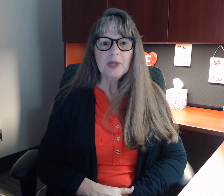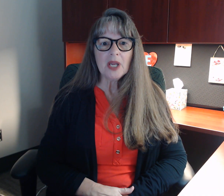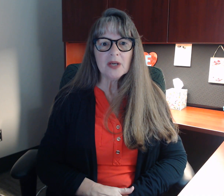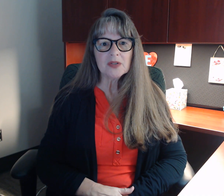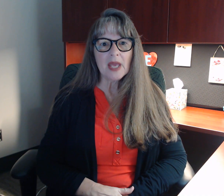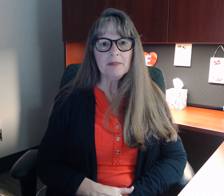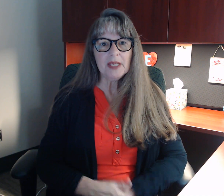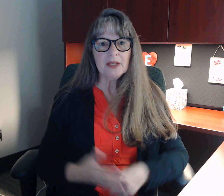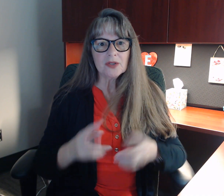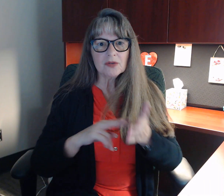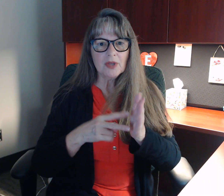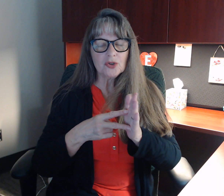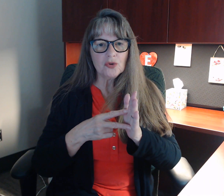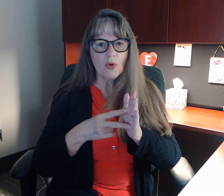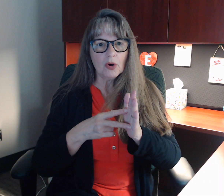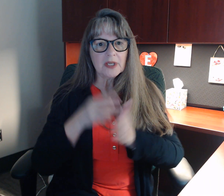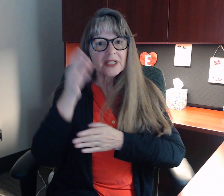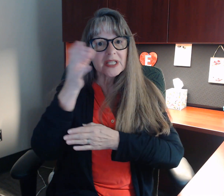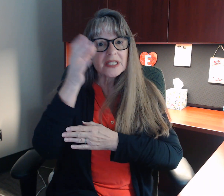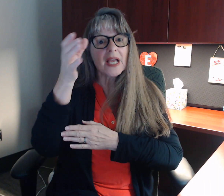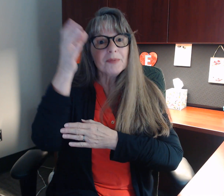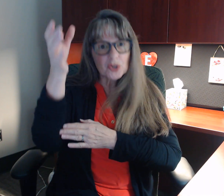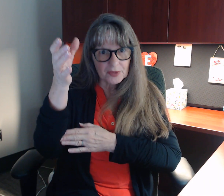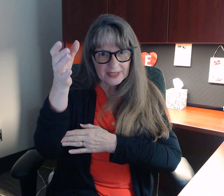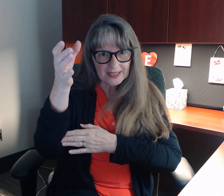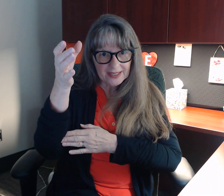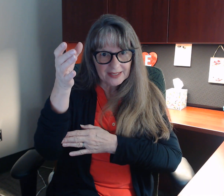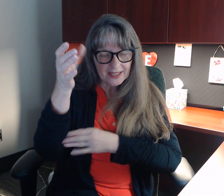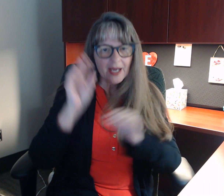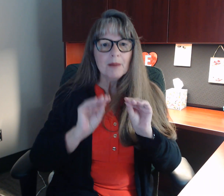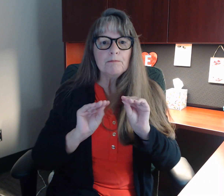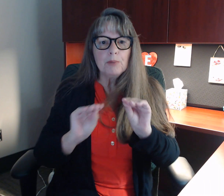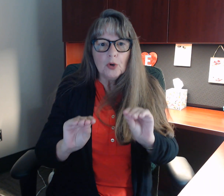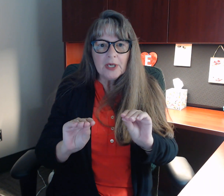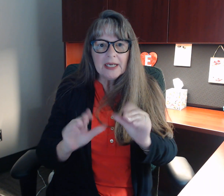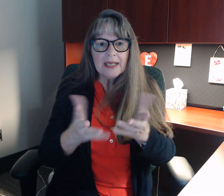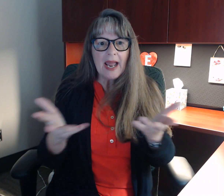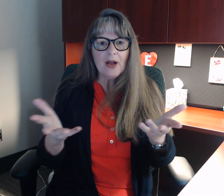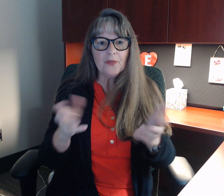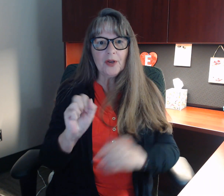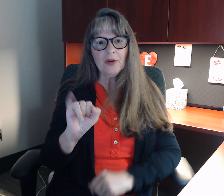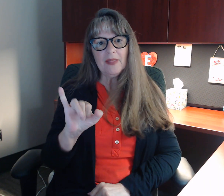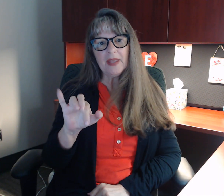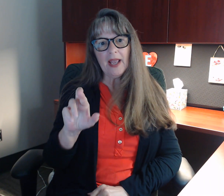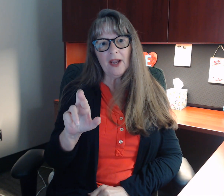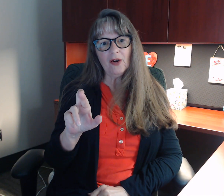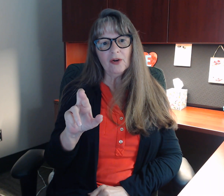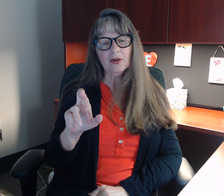Because that means that you are conceptually putting it out there in the air